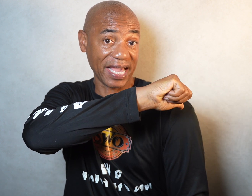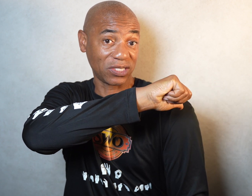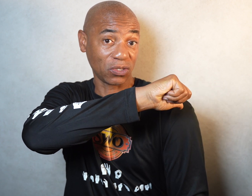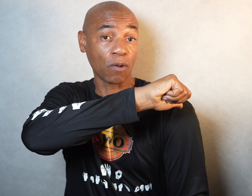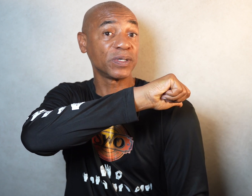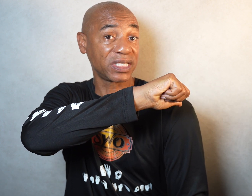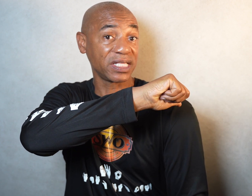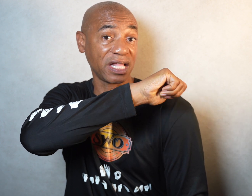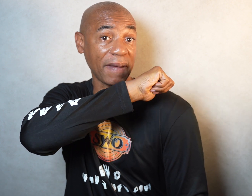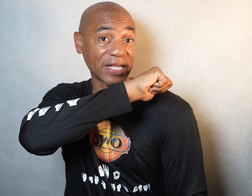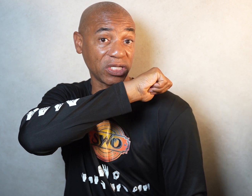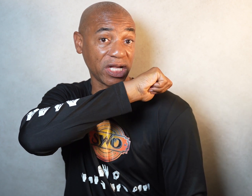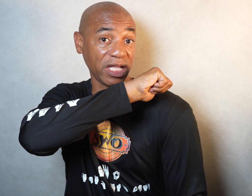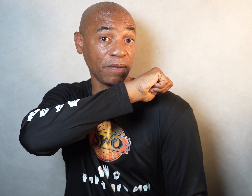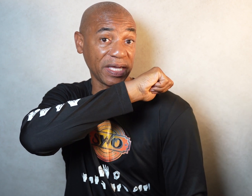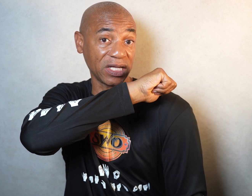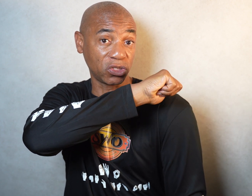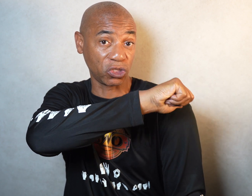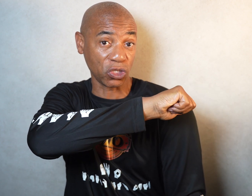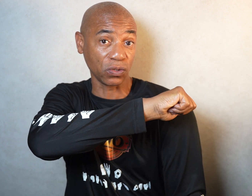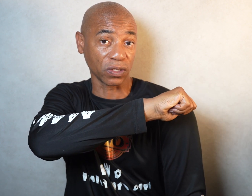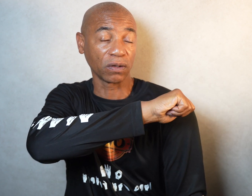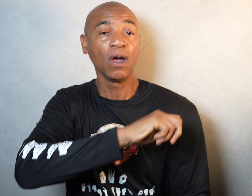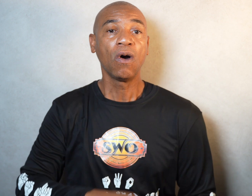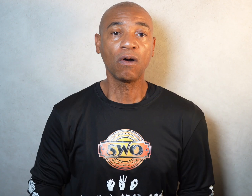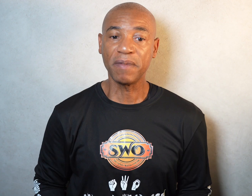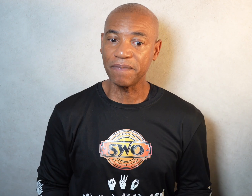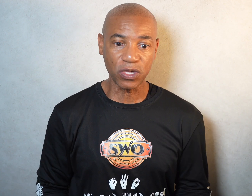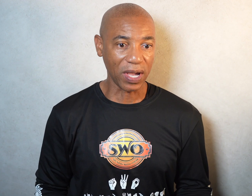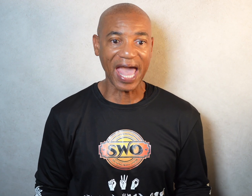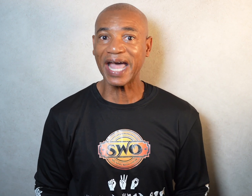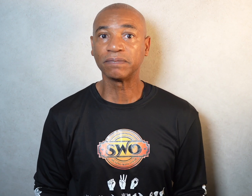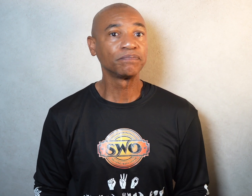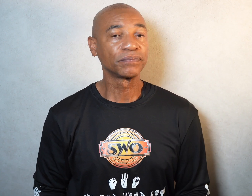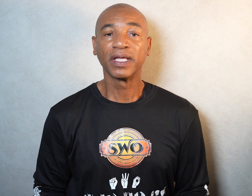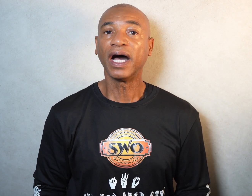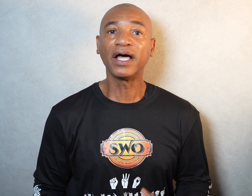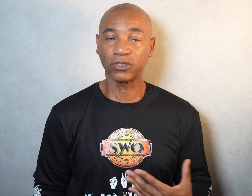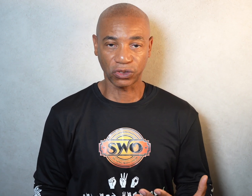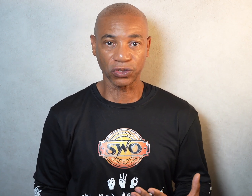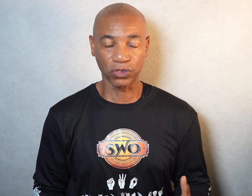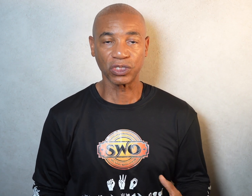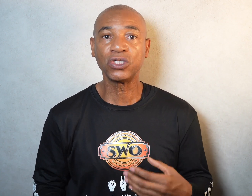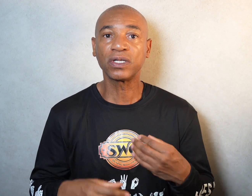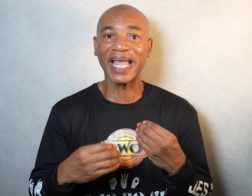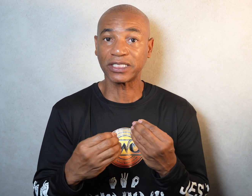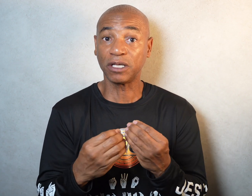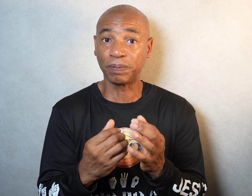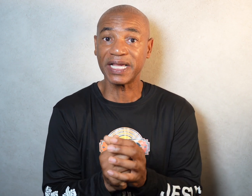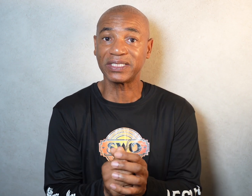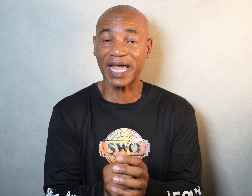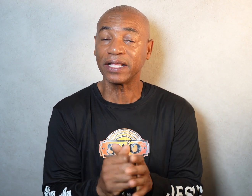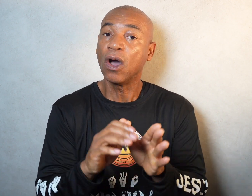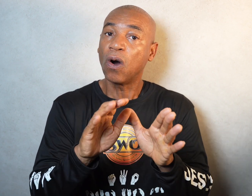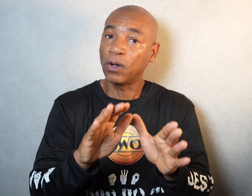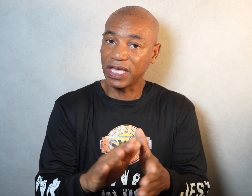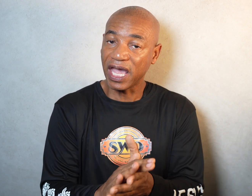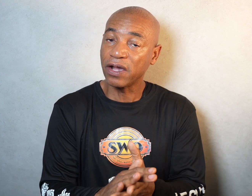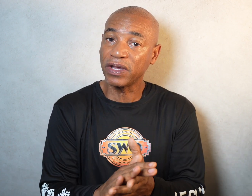against, or pretend that I'm actually cutting up against the shoulder. Or maybe you had other surgeries. You can actually place that on the area of